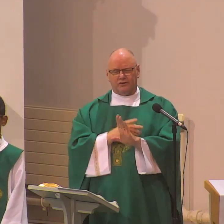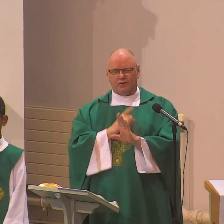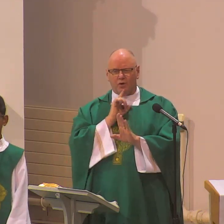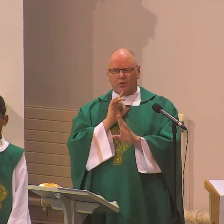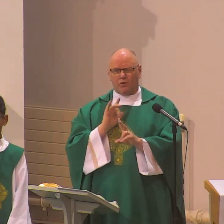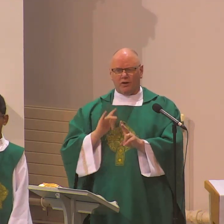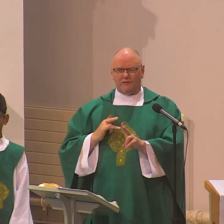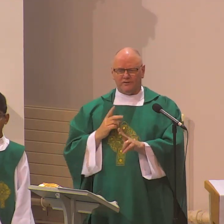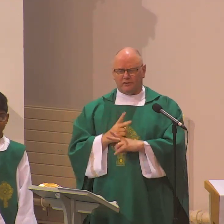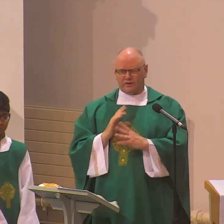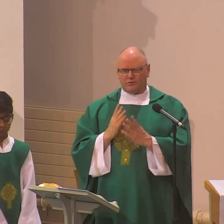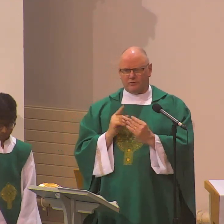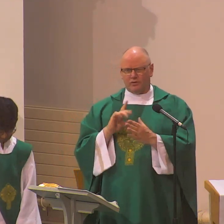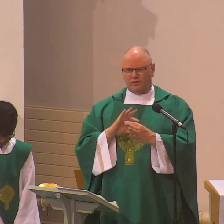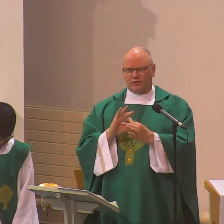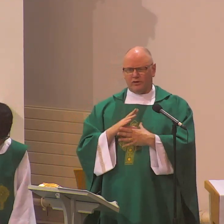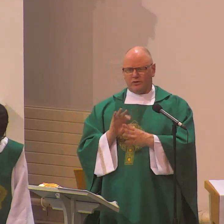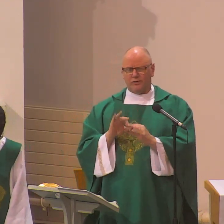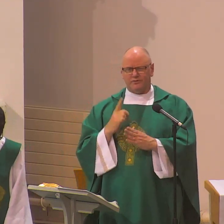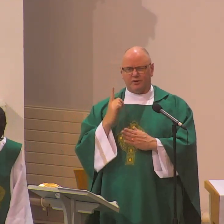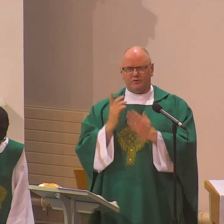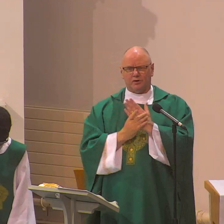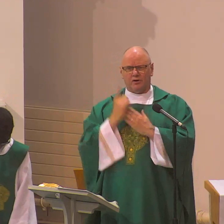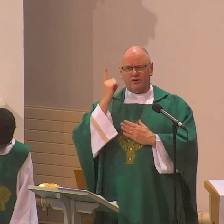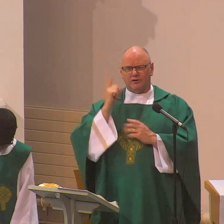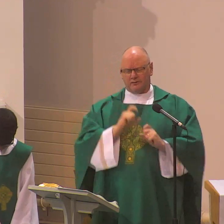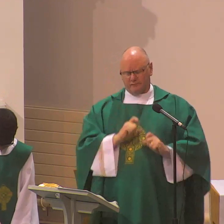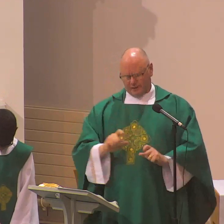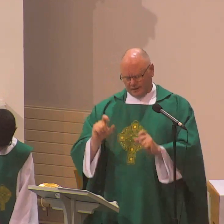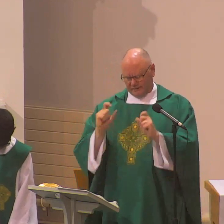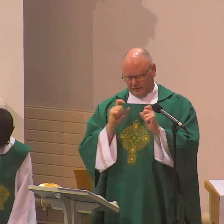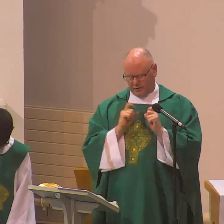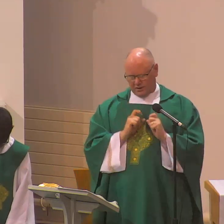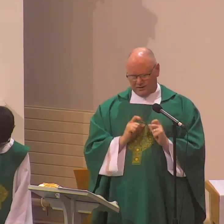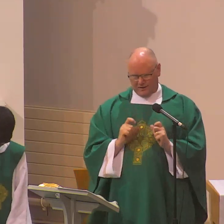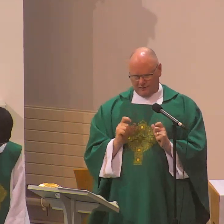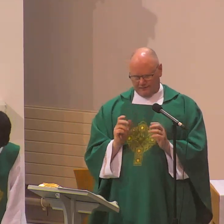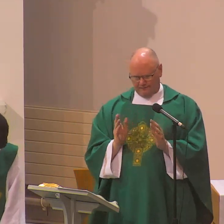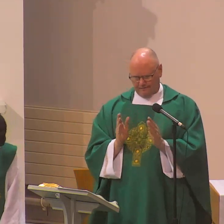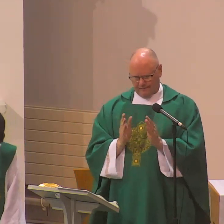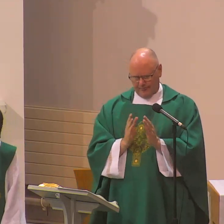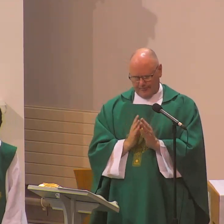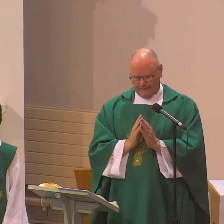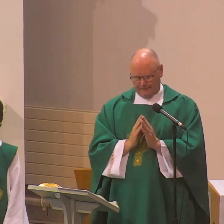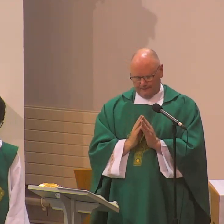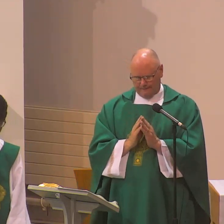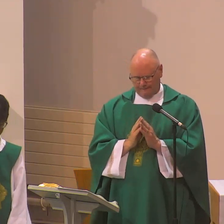Son, who lives and reigns with you in the unity of the Holy Spirit, one God, for ever and ever.